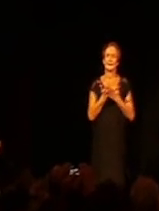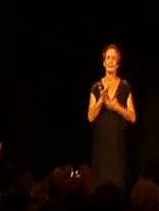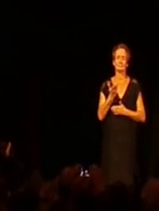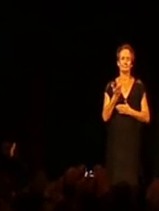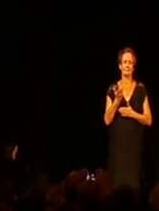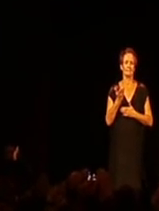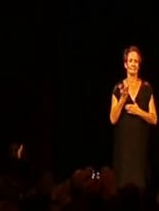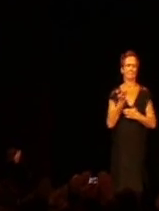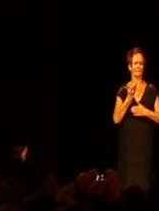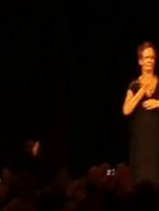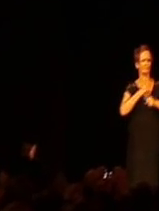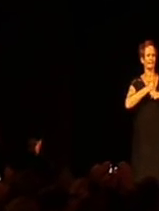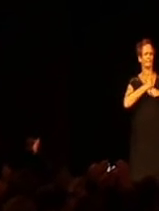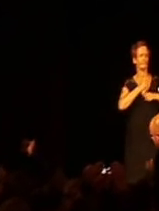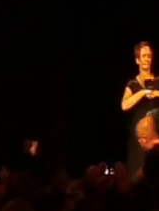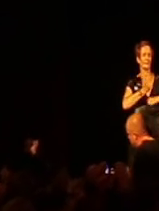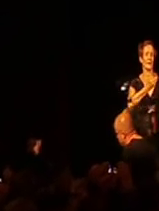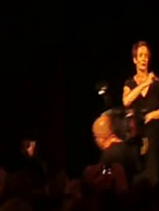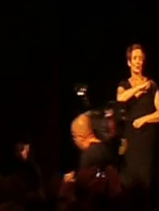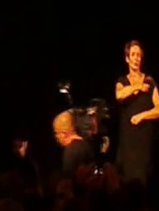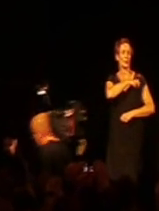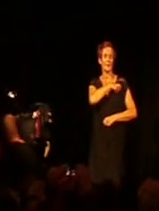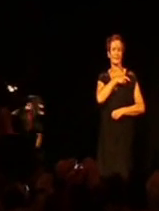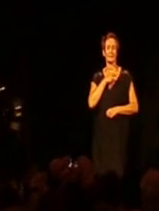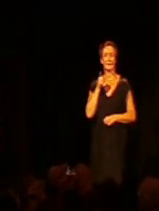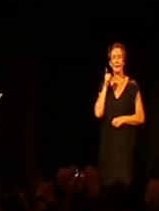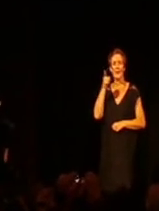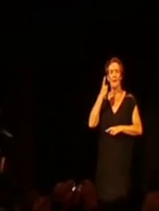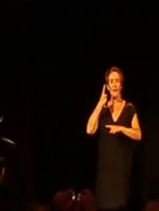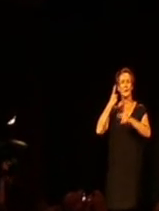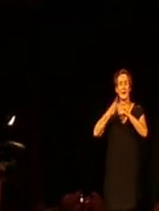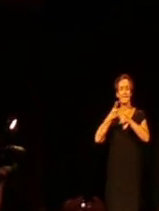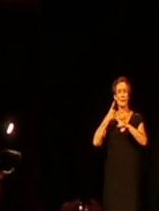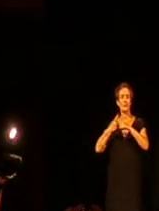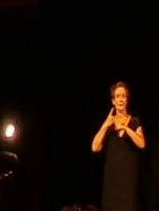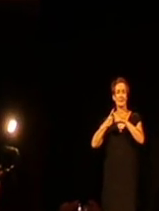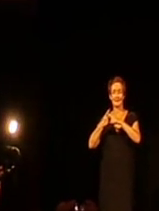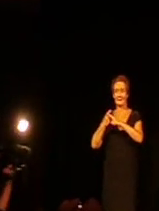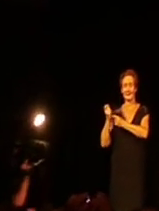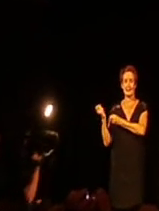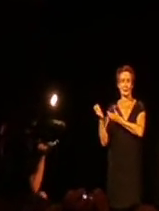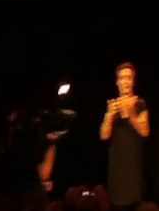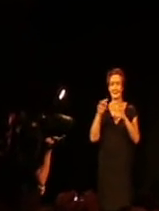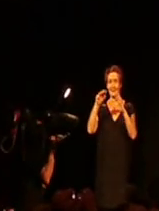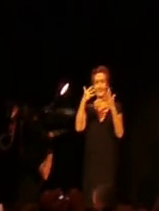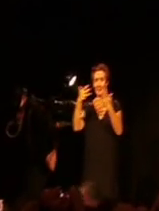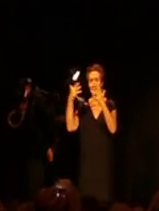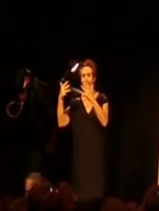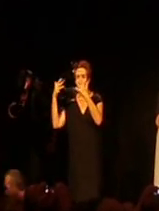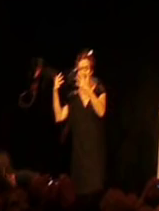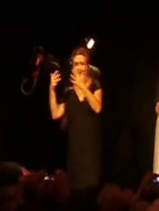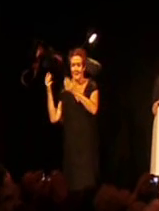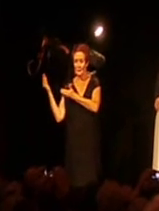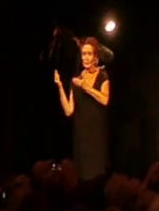union. Think about this, they're an emergency service we'll rely on. their emergency service that's constantly